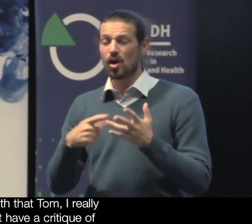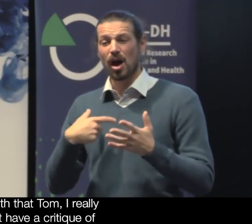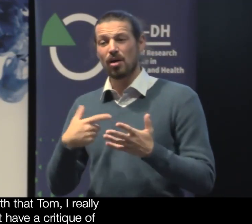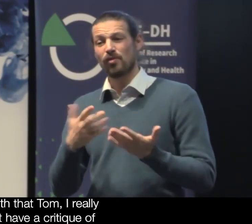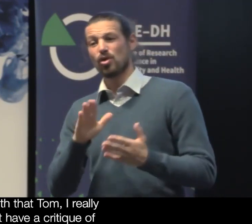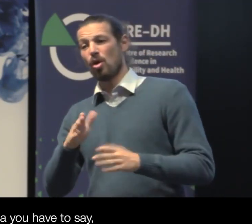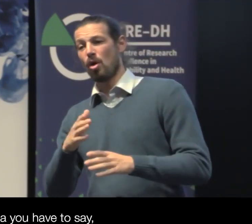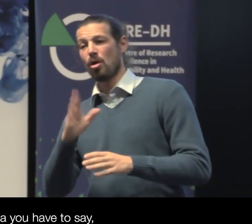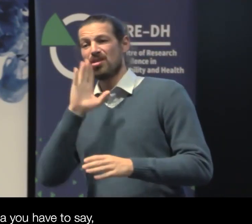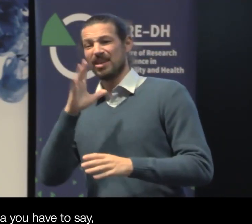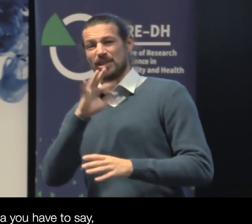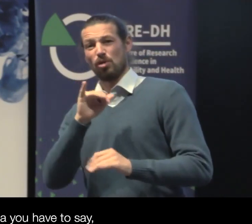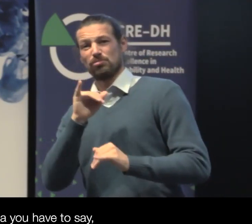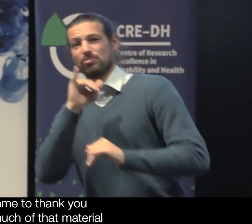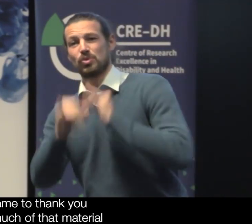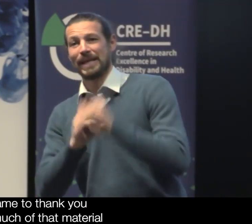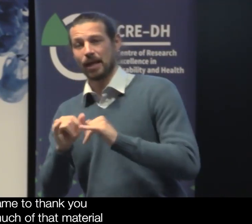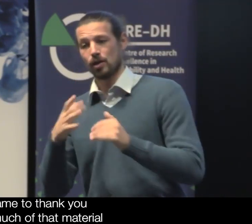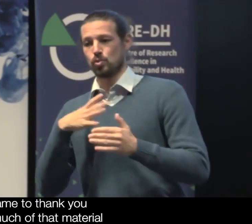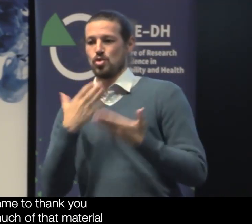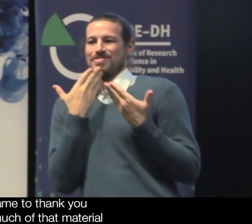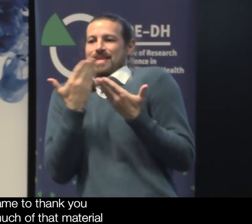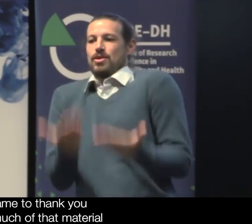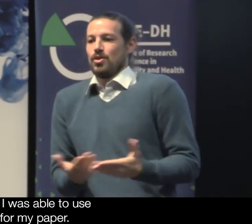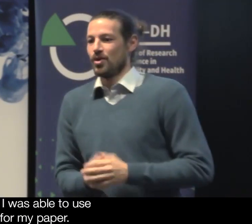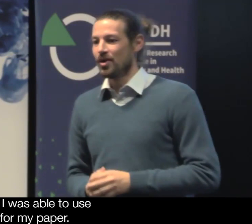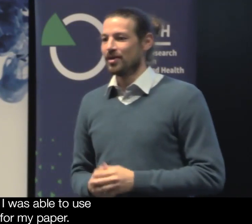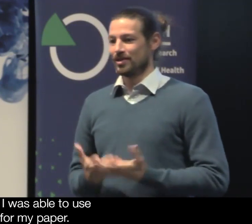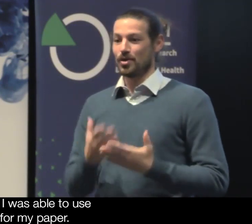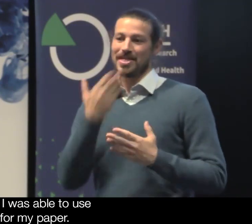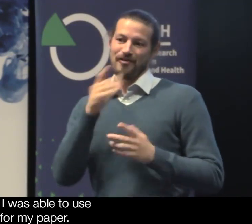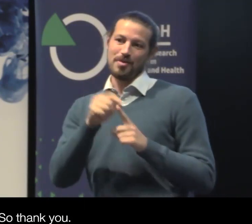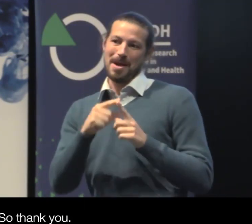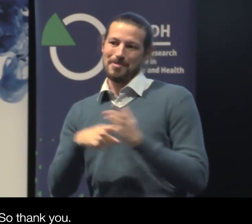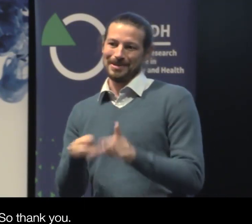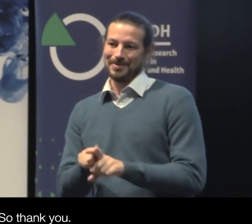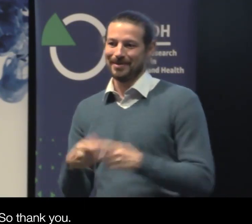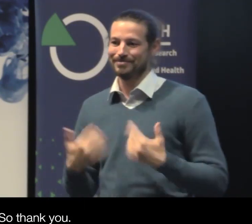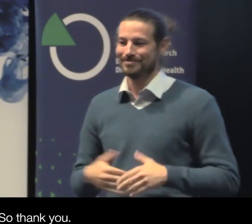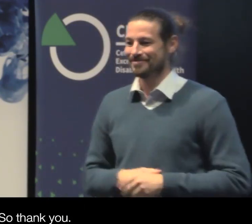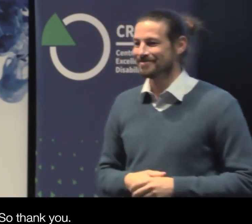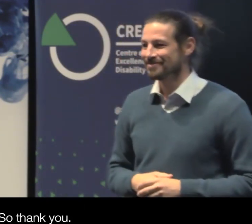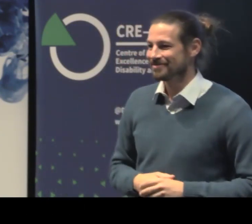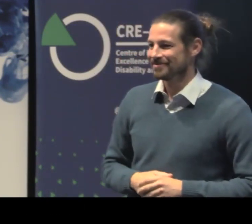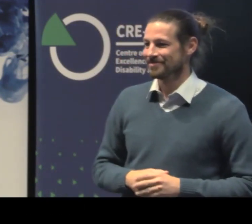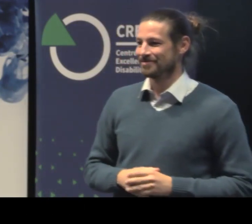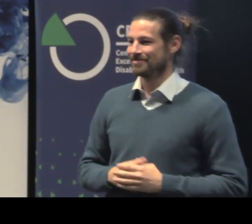of what you had to say. I came to thank you very much for that material that I was able to use for my paper. So thank you. And then with that, I'll...